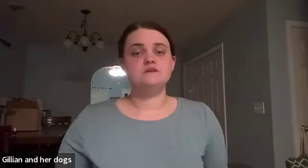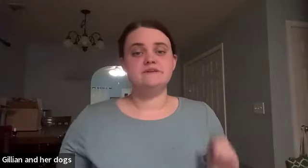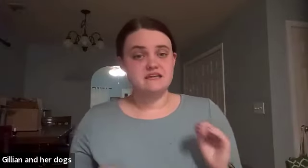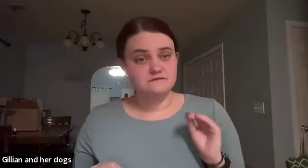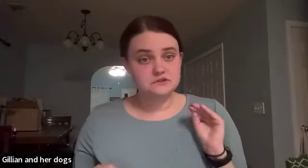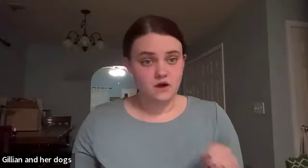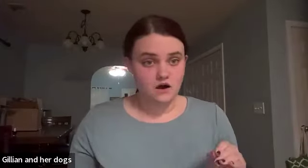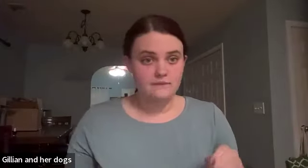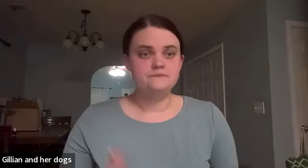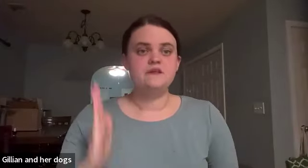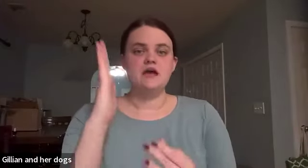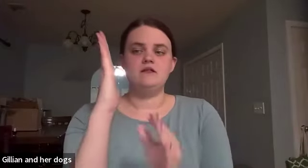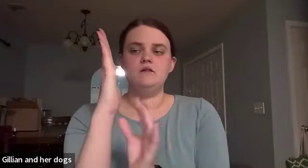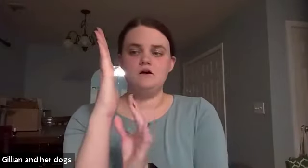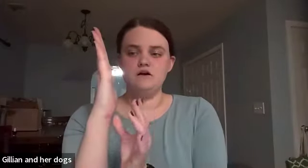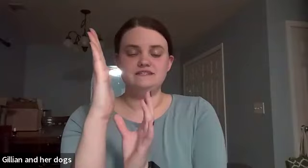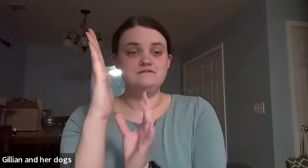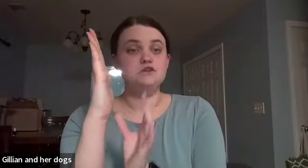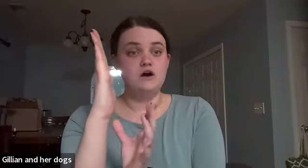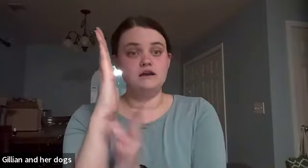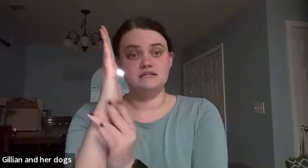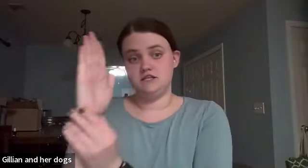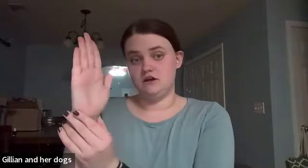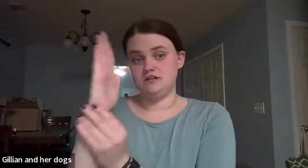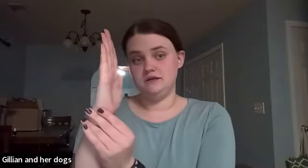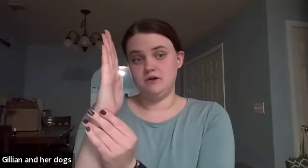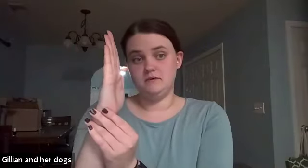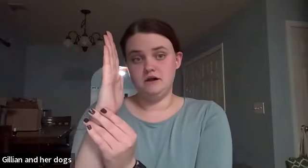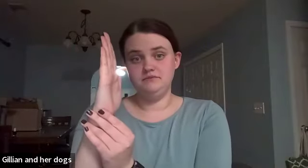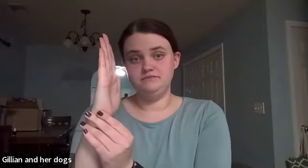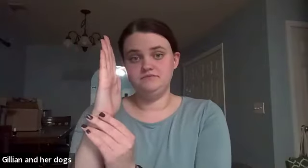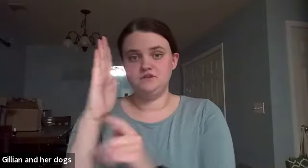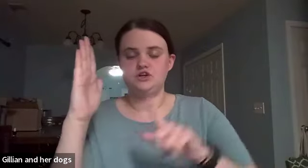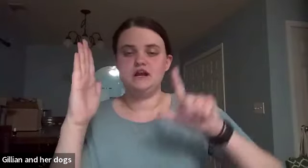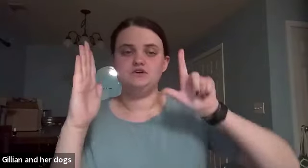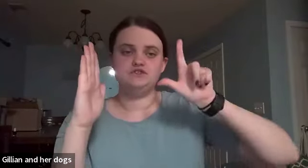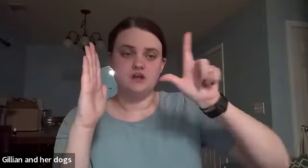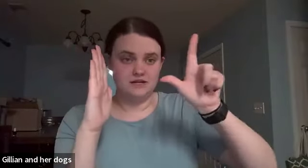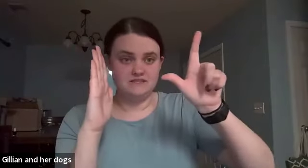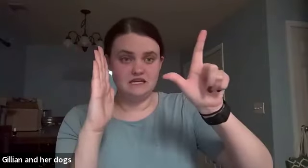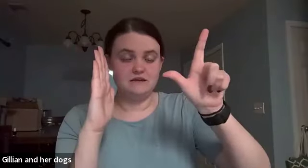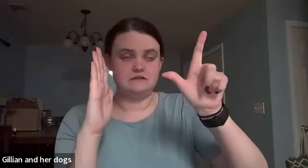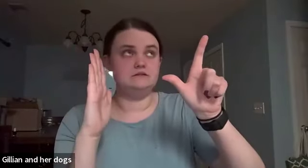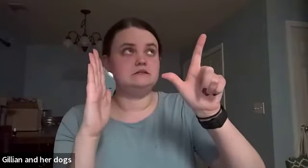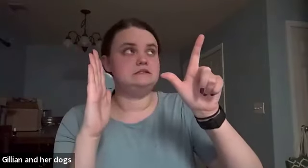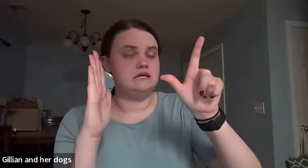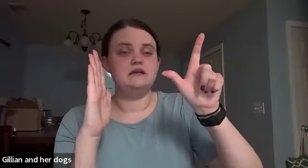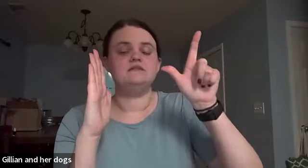is going to be the sign for law. And the sign for law is non-dominant palm up. You're going to have your dominant in the state, and